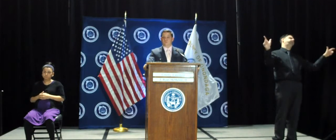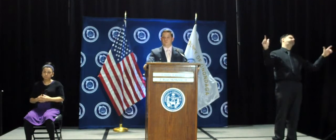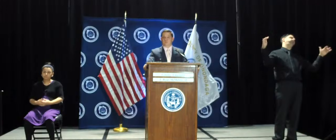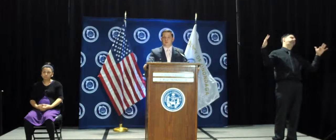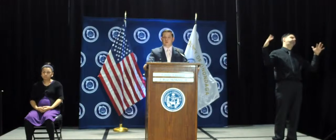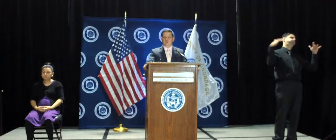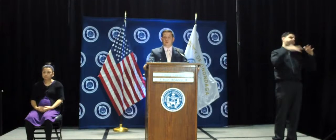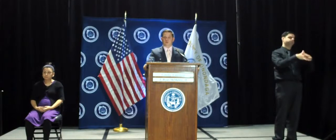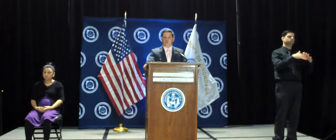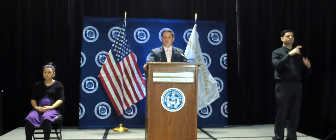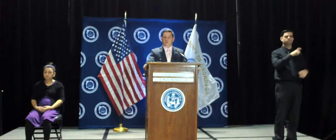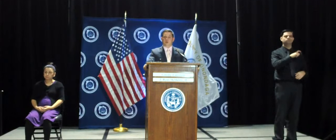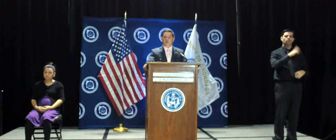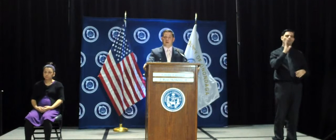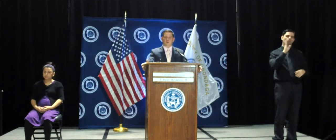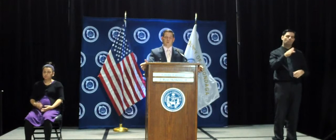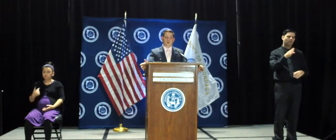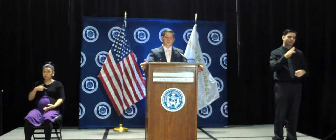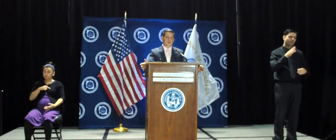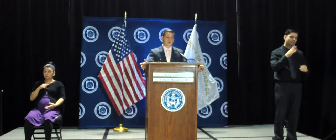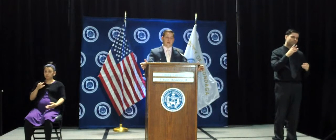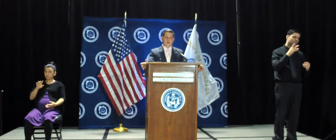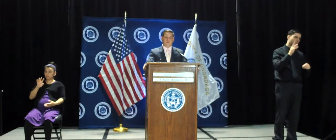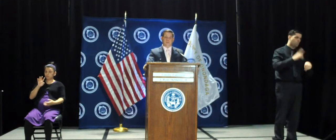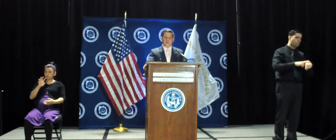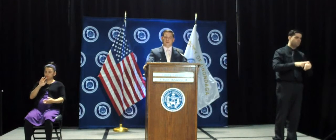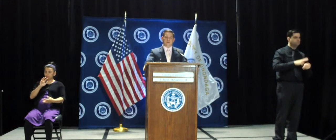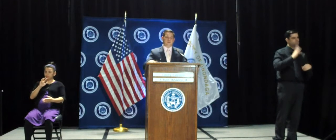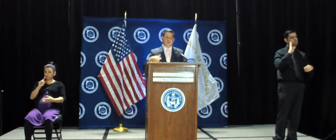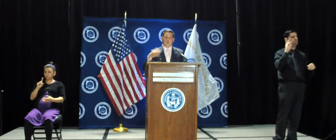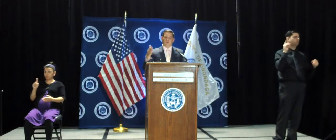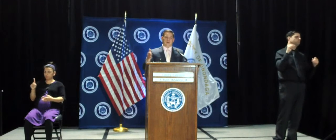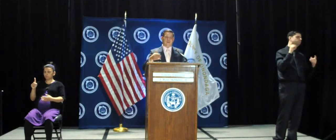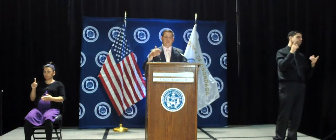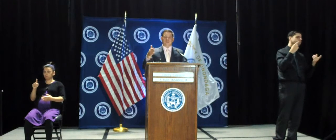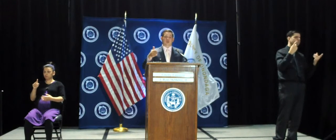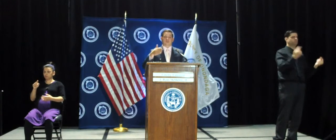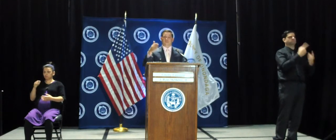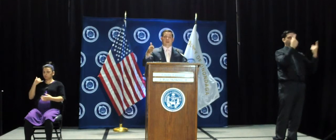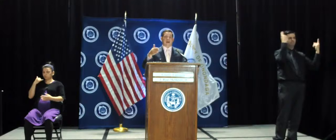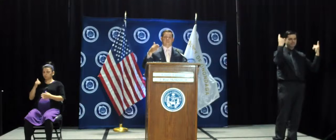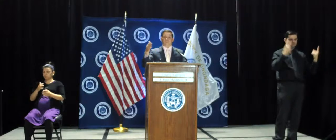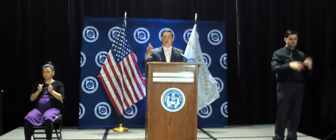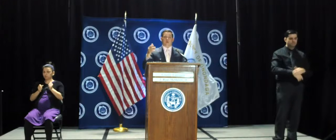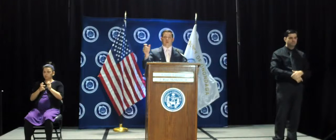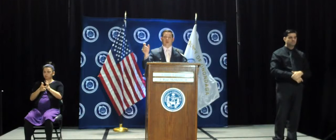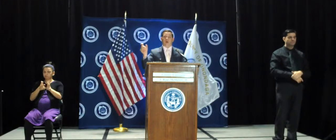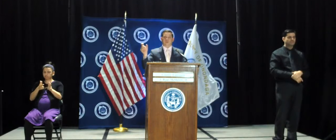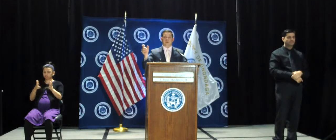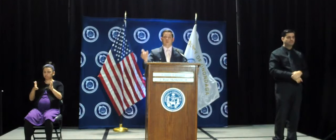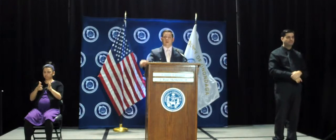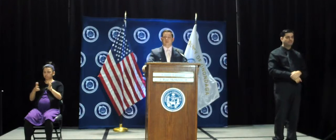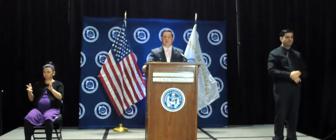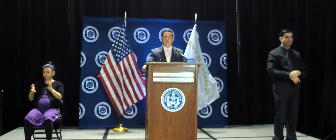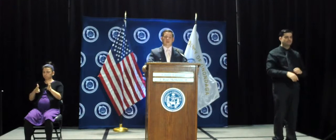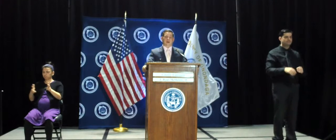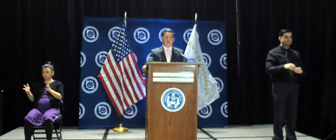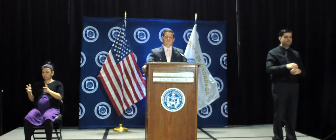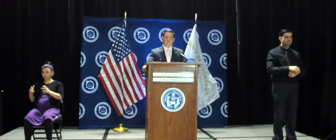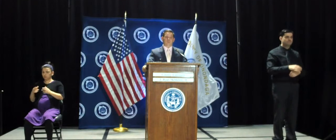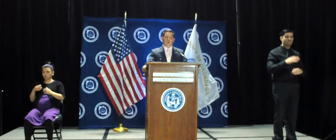911. And so usually people call 911, and so everything's driven by priority calls